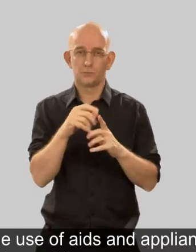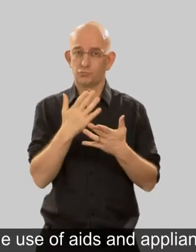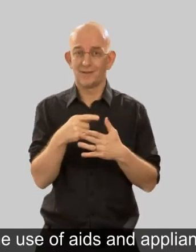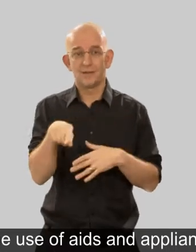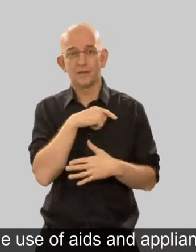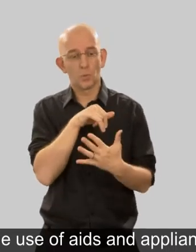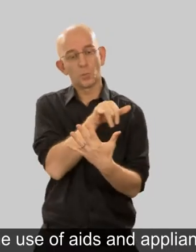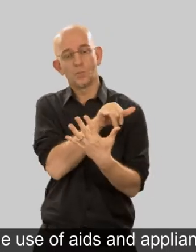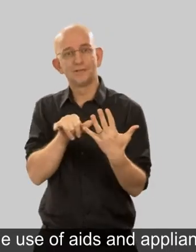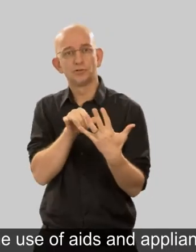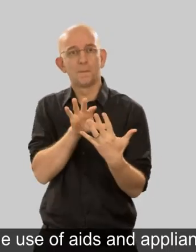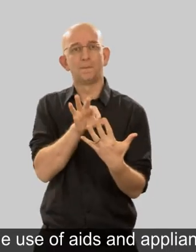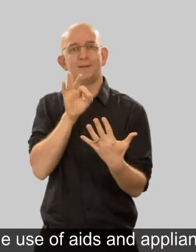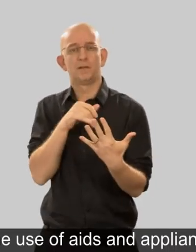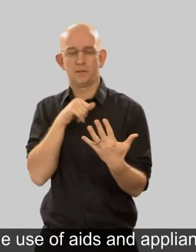to PIP.